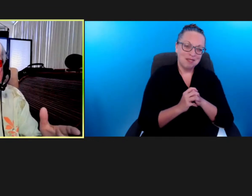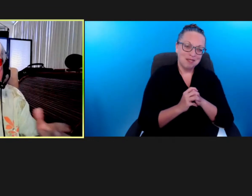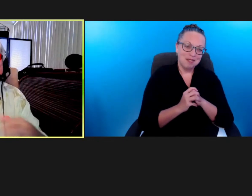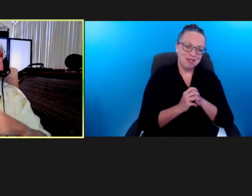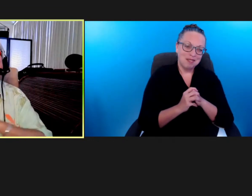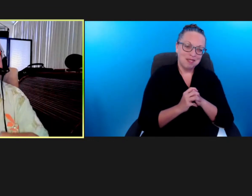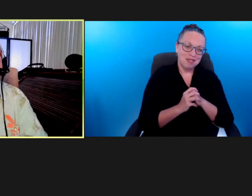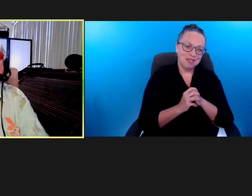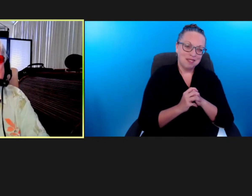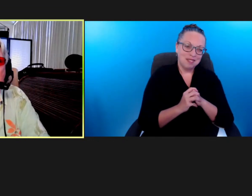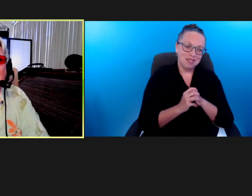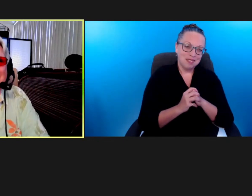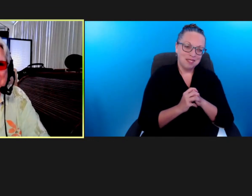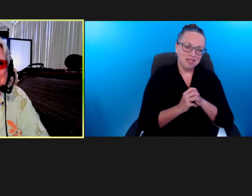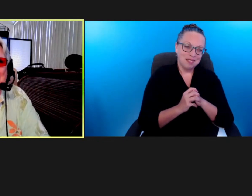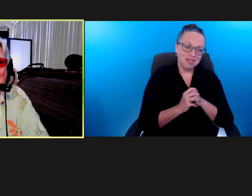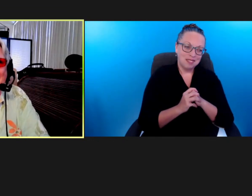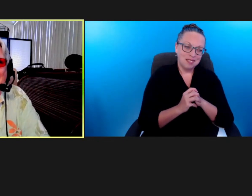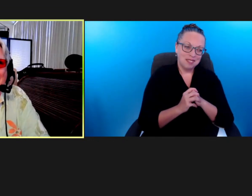assistive